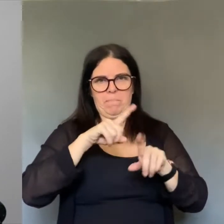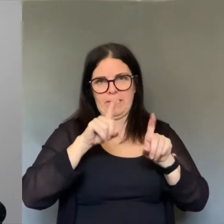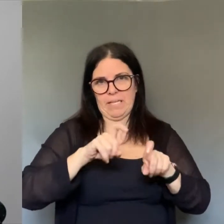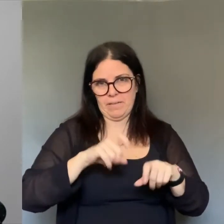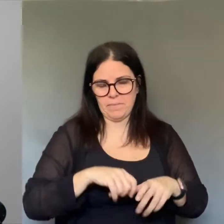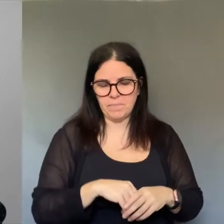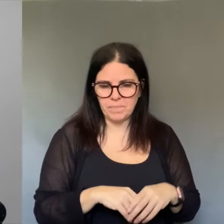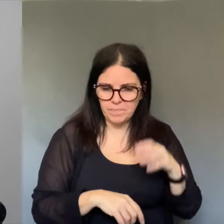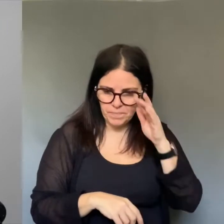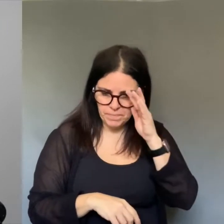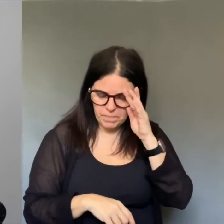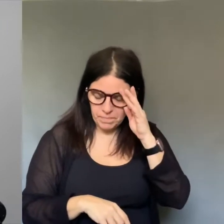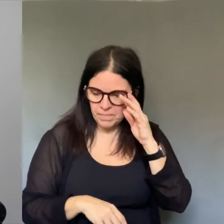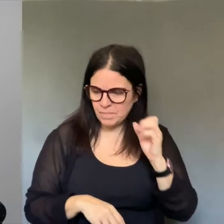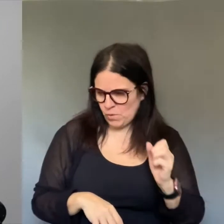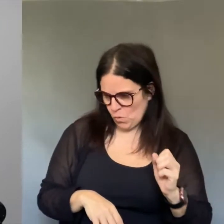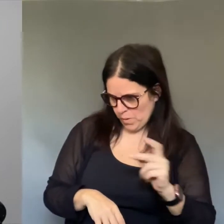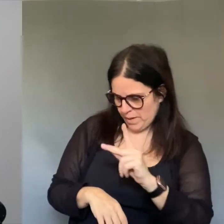symptoms.